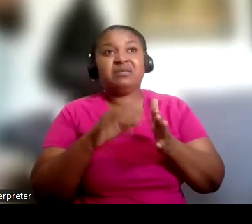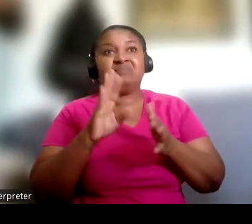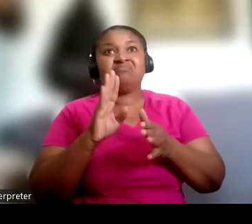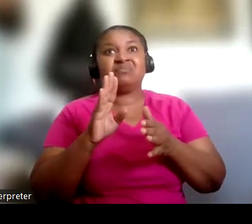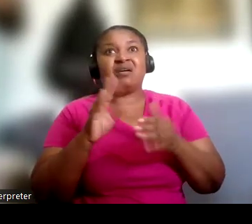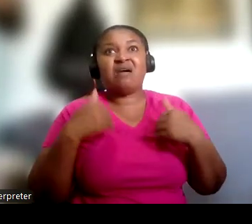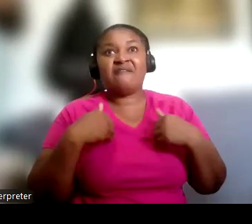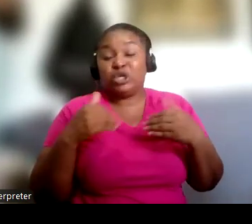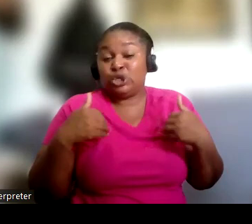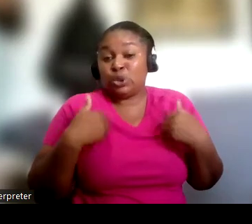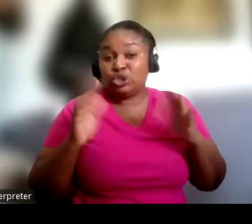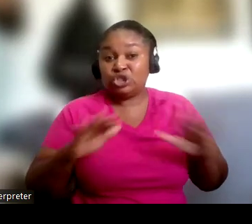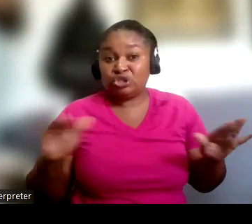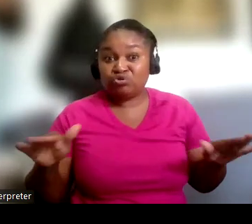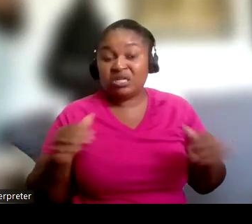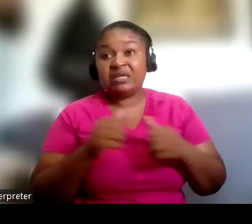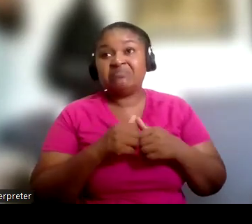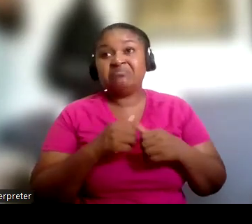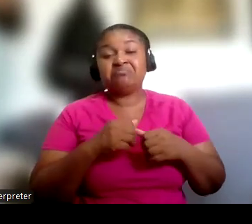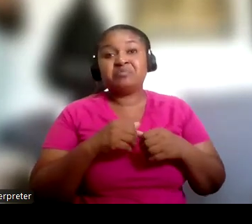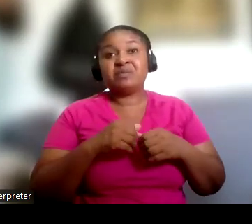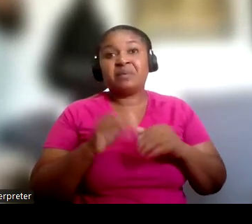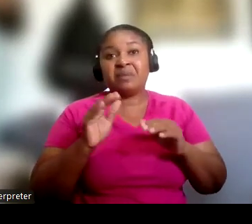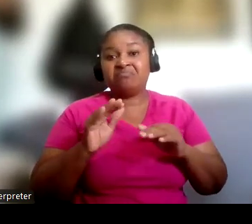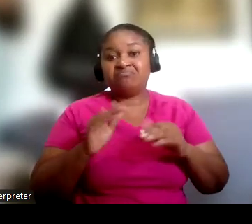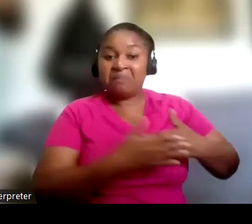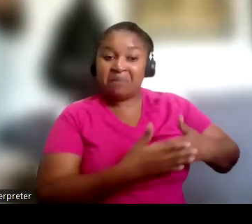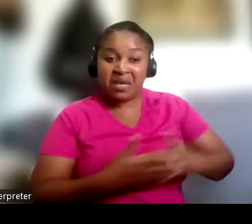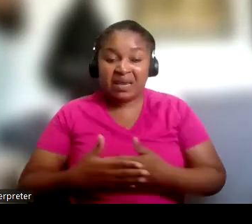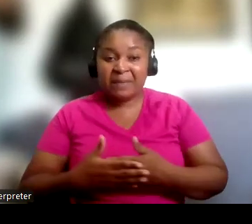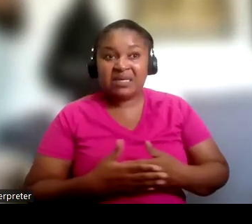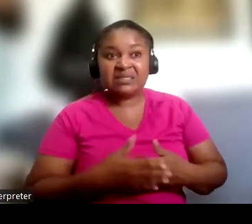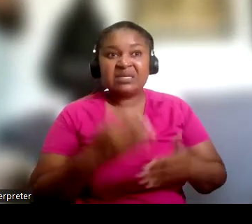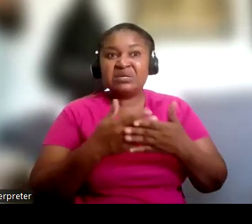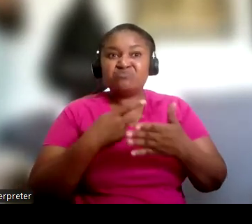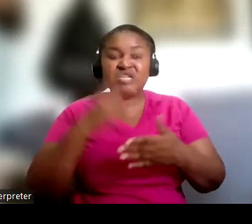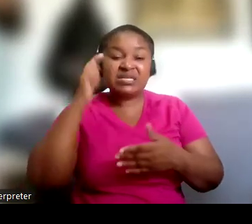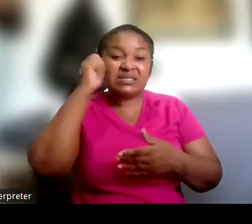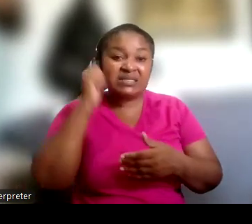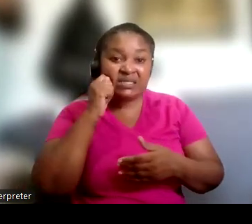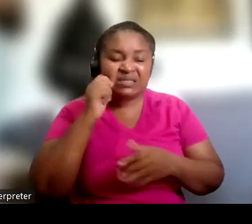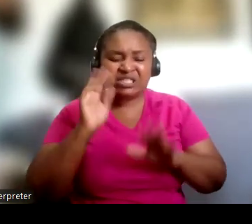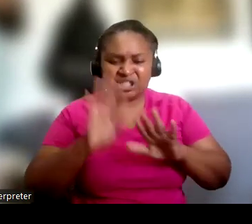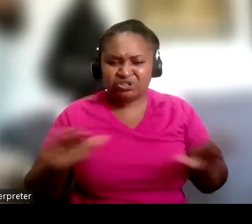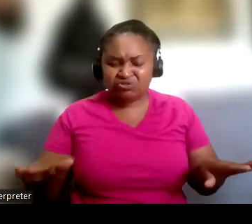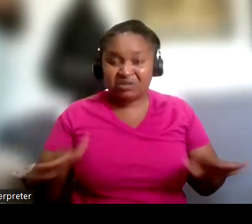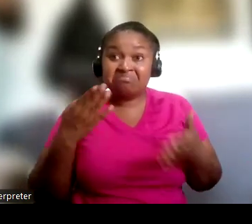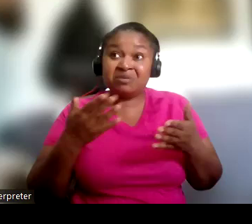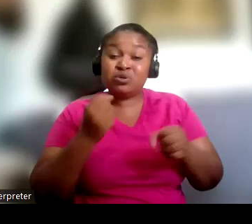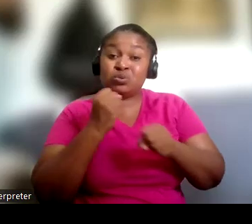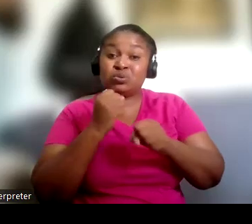toddlers, babies, preteens, and maybe you are also a homemaker or you're a stay-at-home